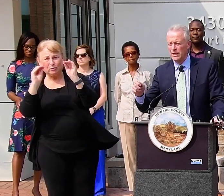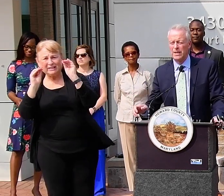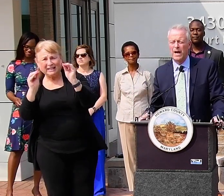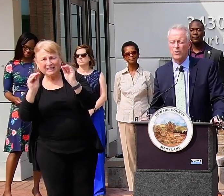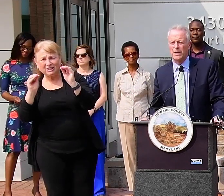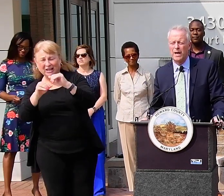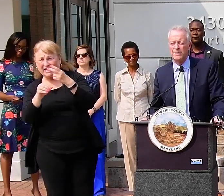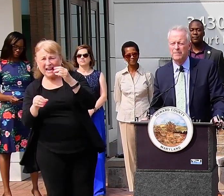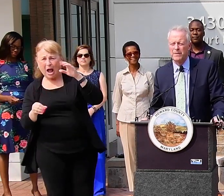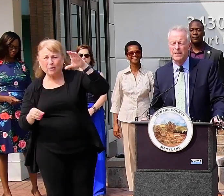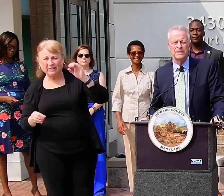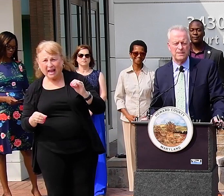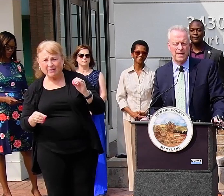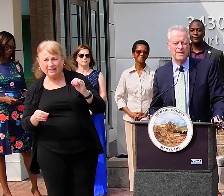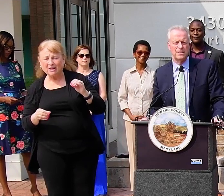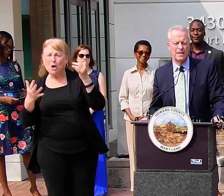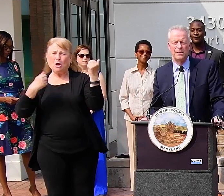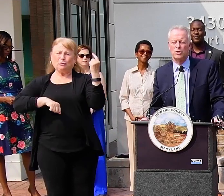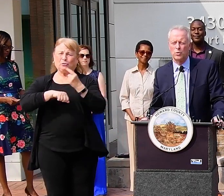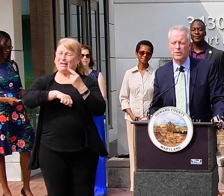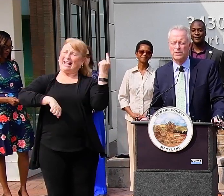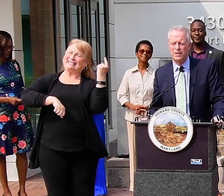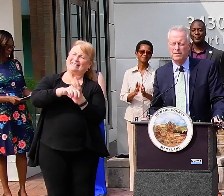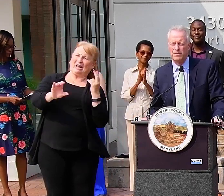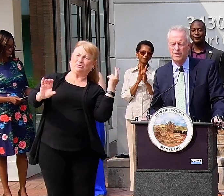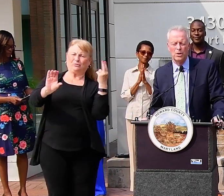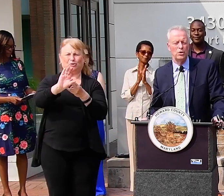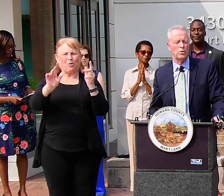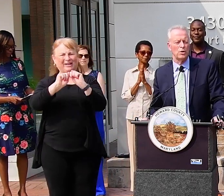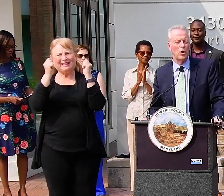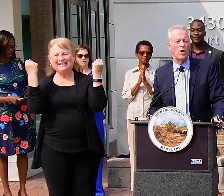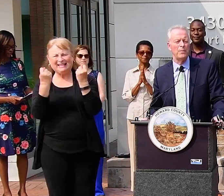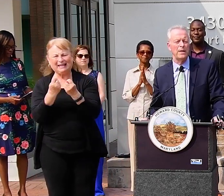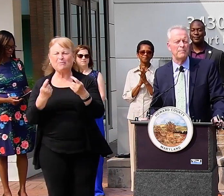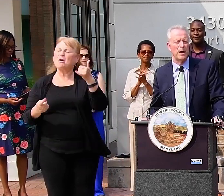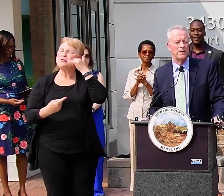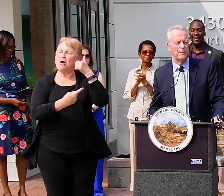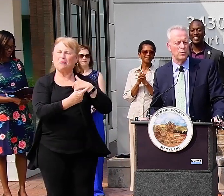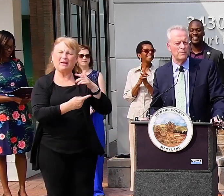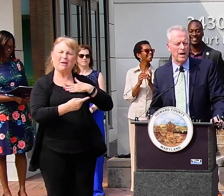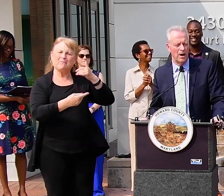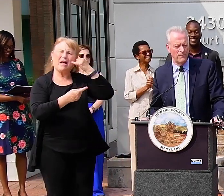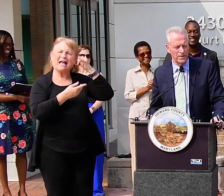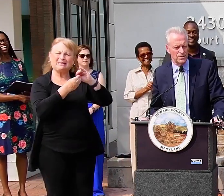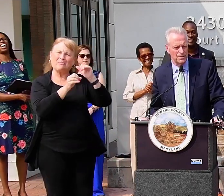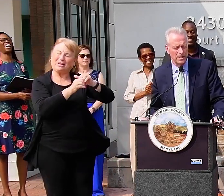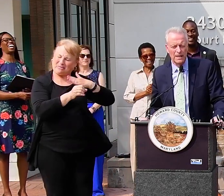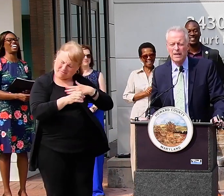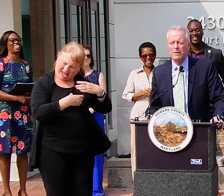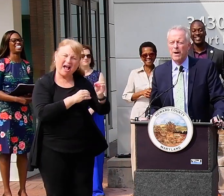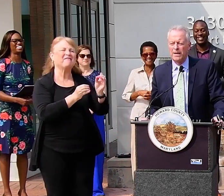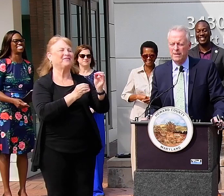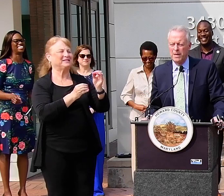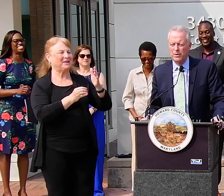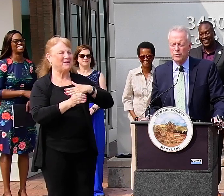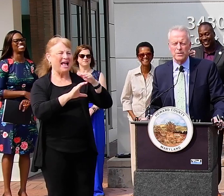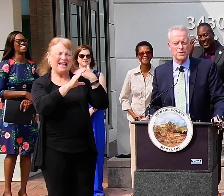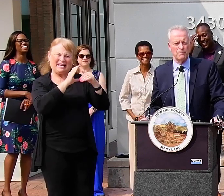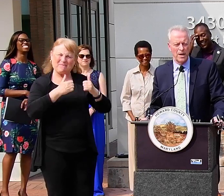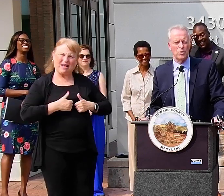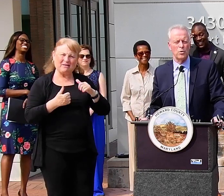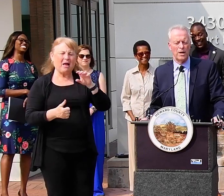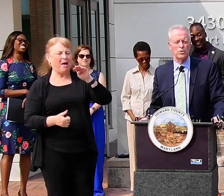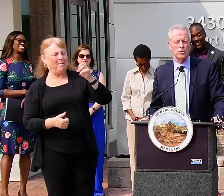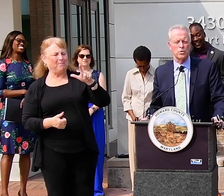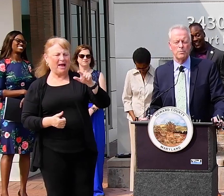teach in Howard County, today is the day to join the team. You can call me at my number at my office. My email address